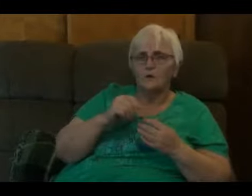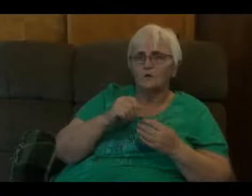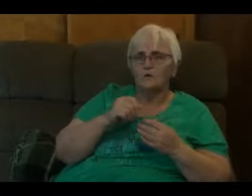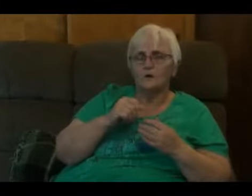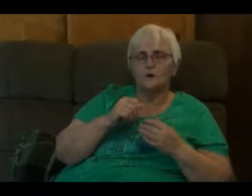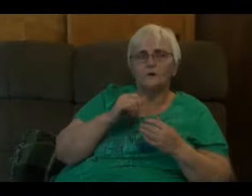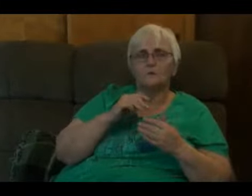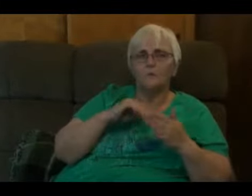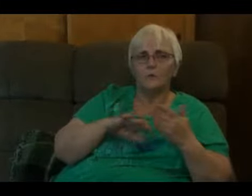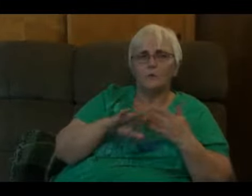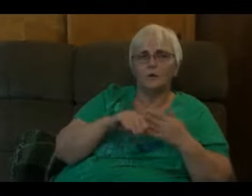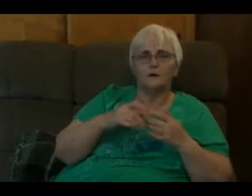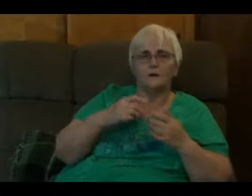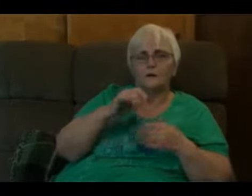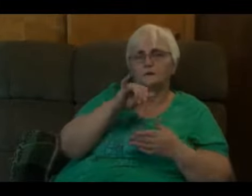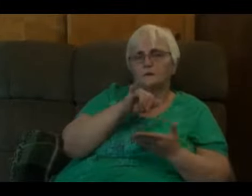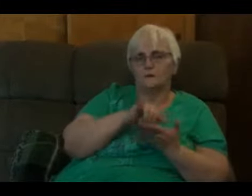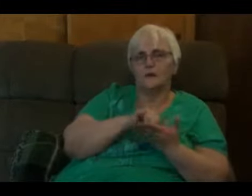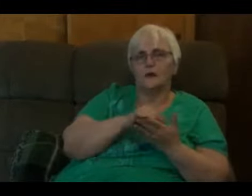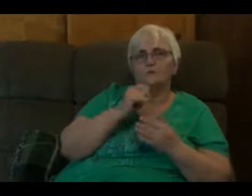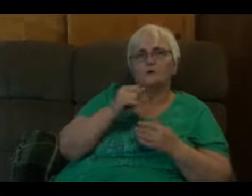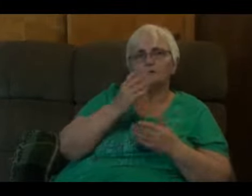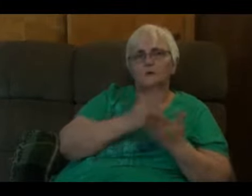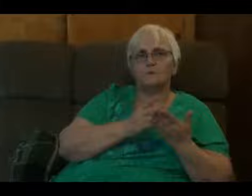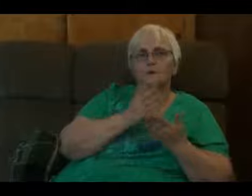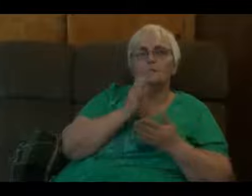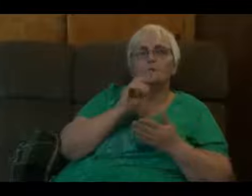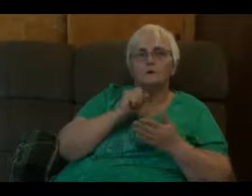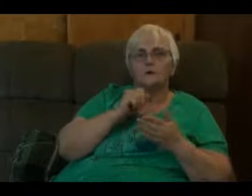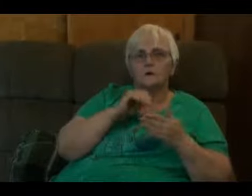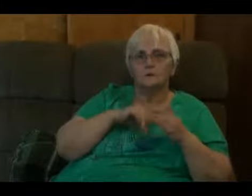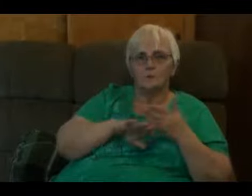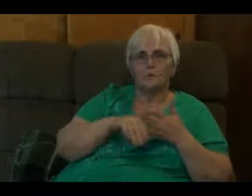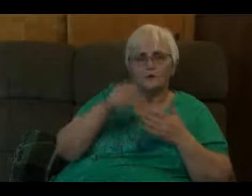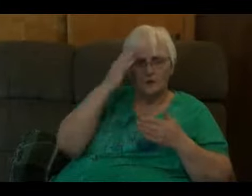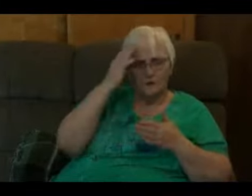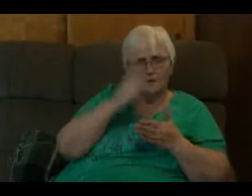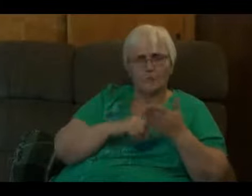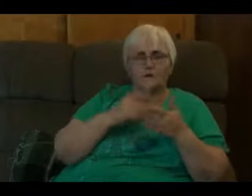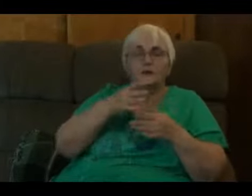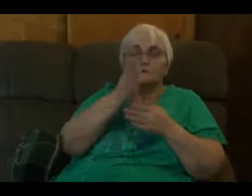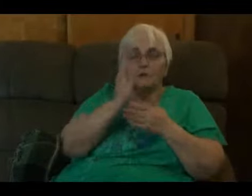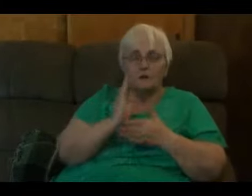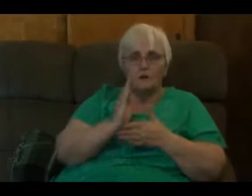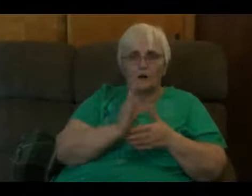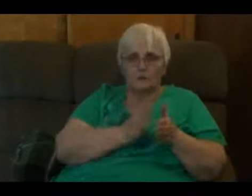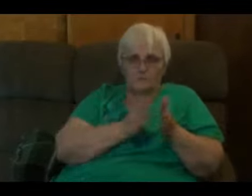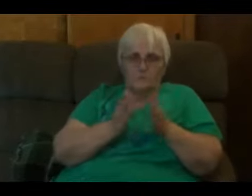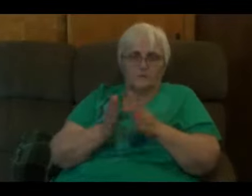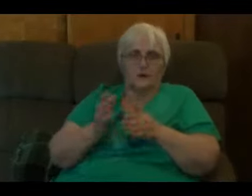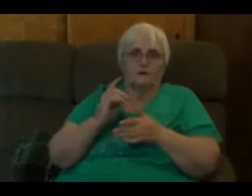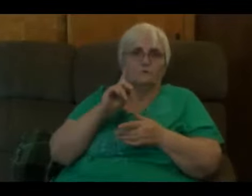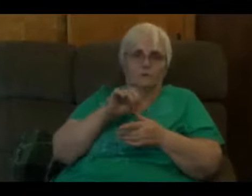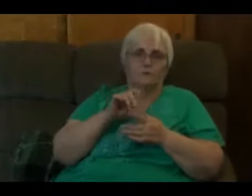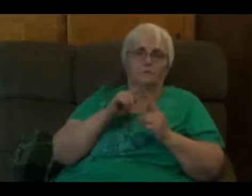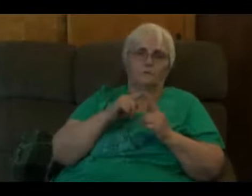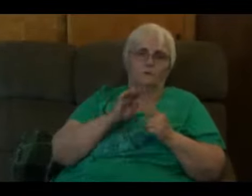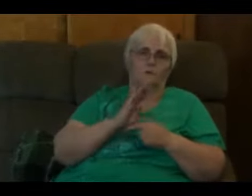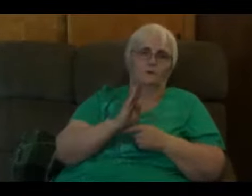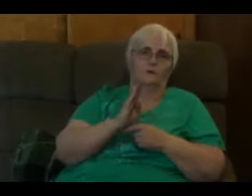No one's born like that. Whatever someone was born, you know what? That's what God created them to be. You know, and I've